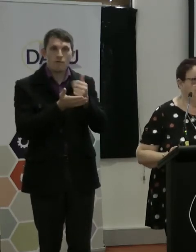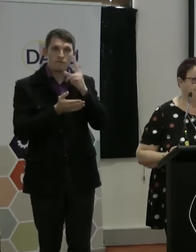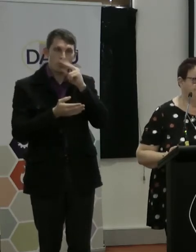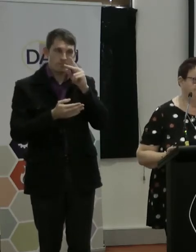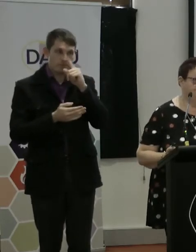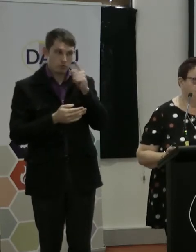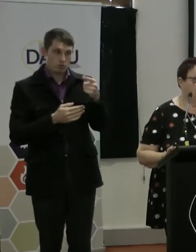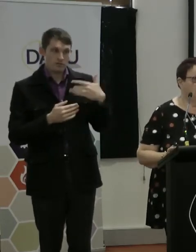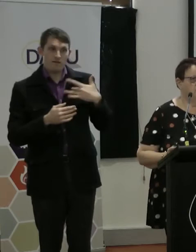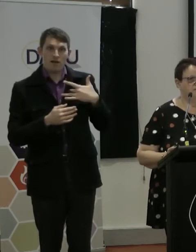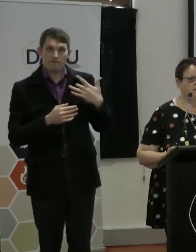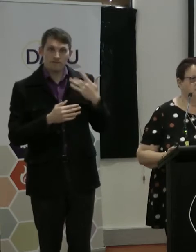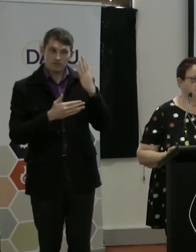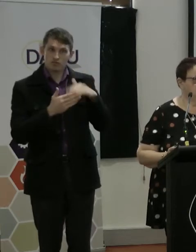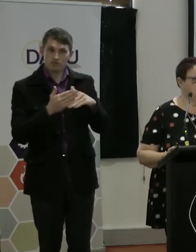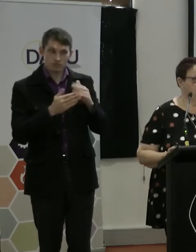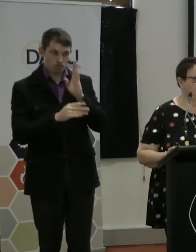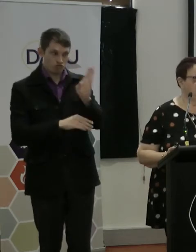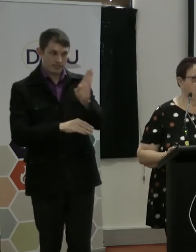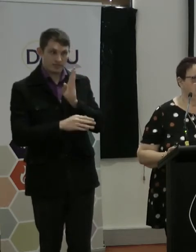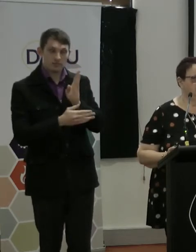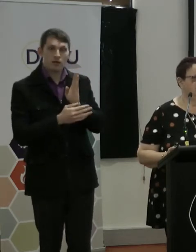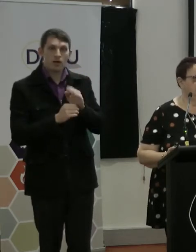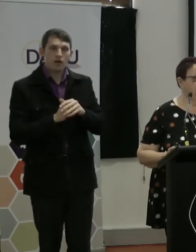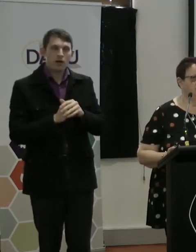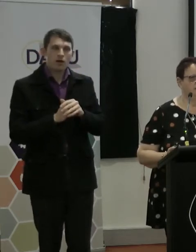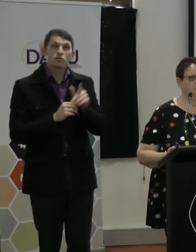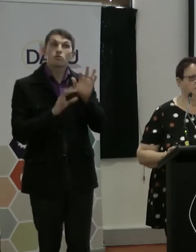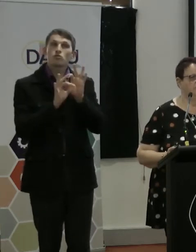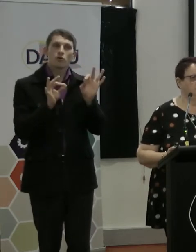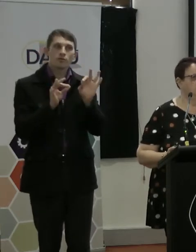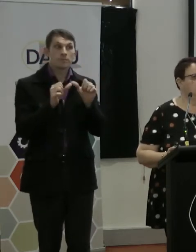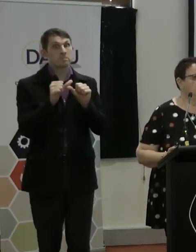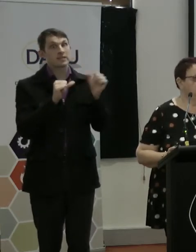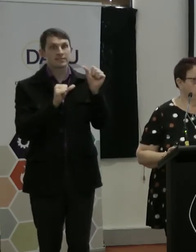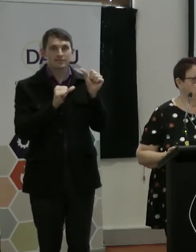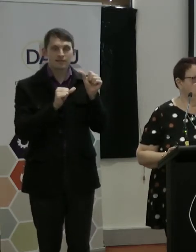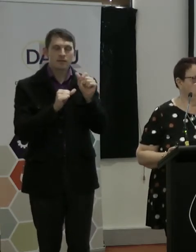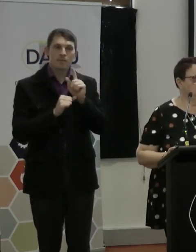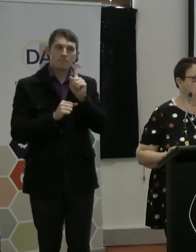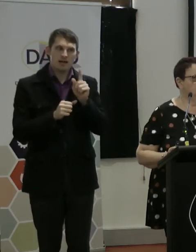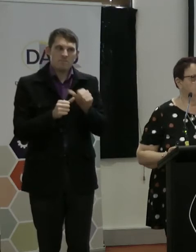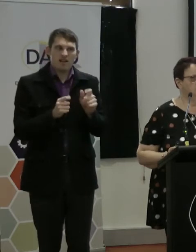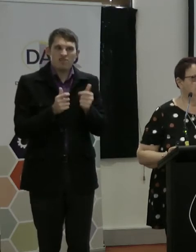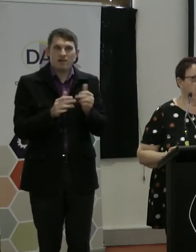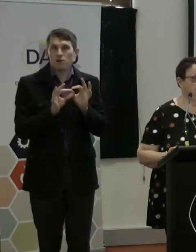directly. And I'm not saying it's the best outcome, but it's a better outcome than having no